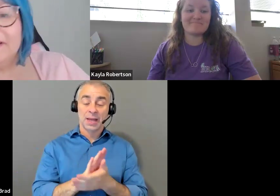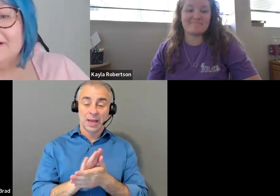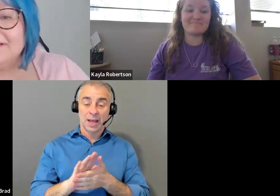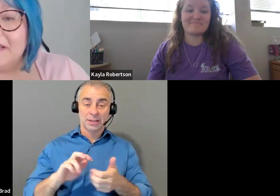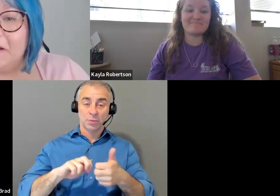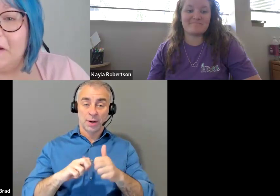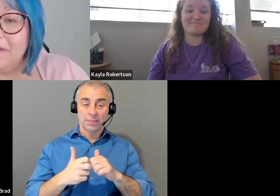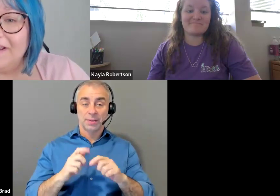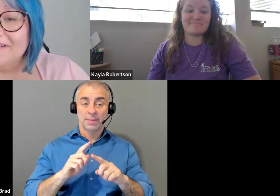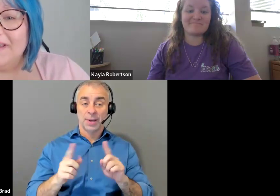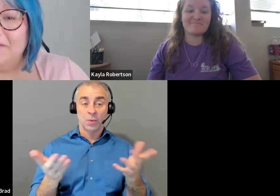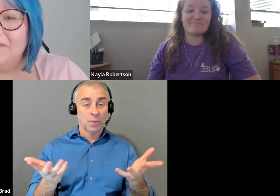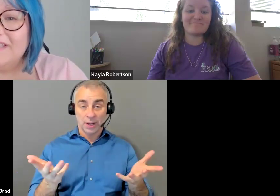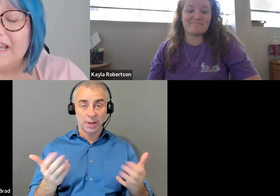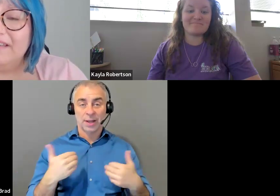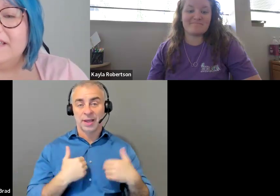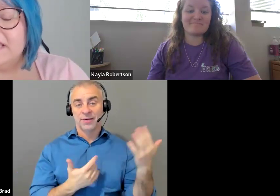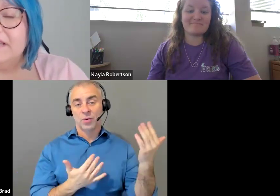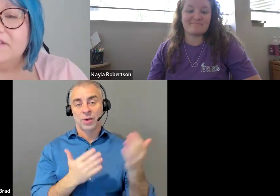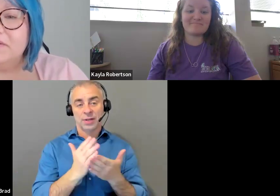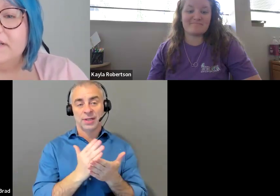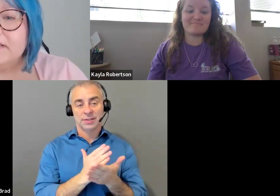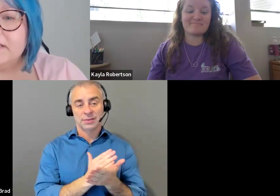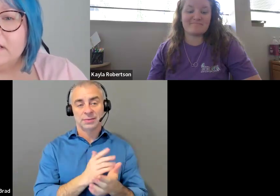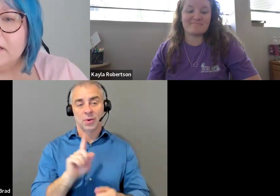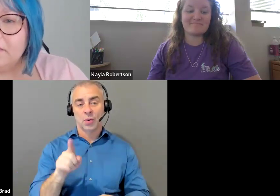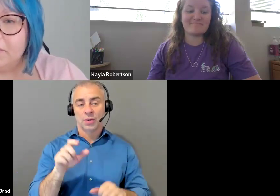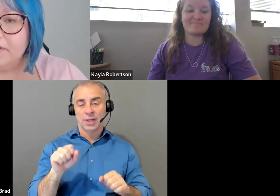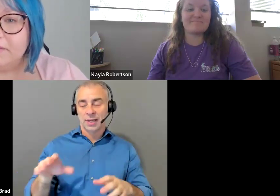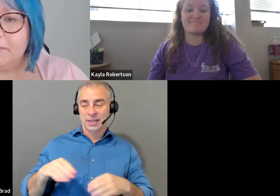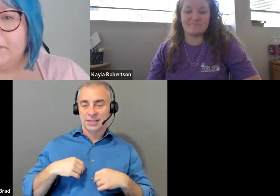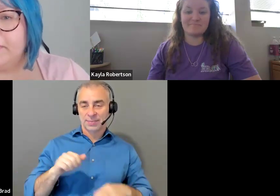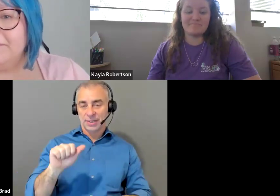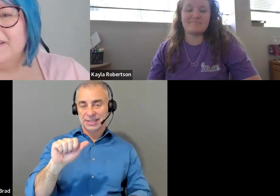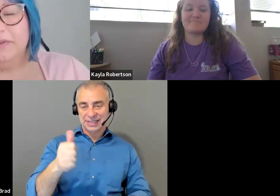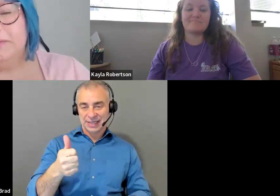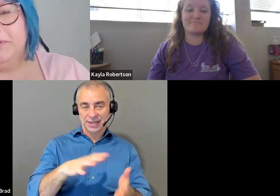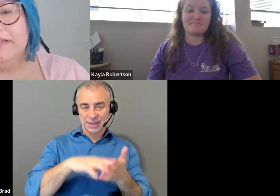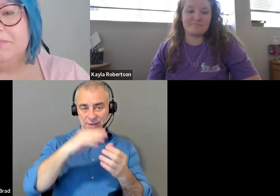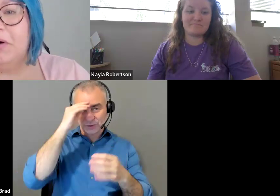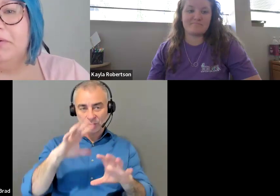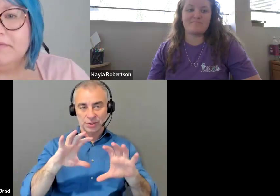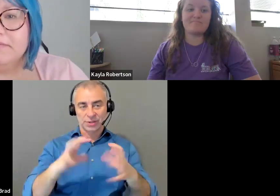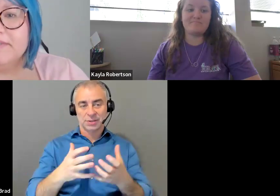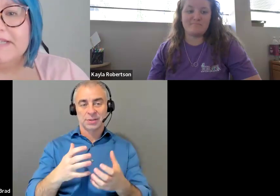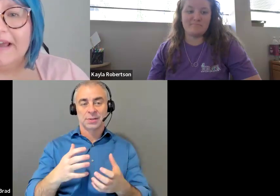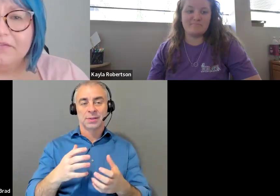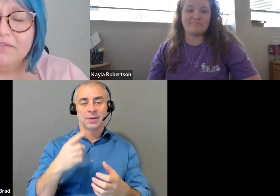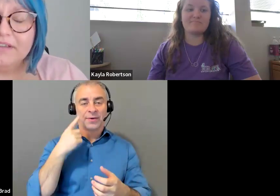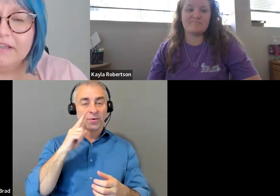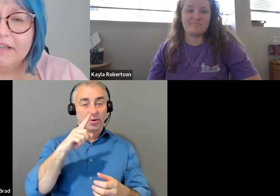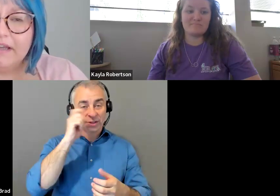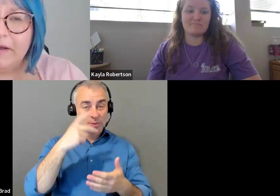have a waiting list because we can only take 10 students for our summer program because we're a pretty small